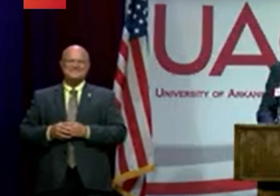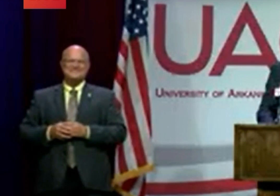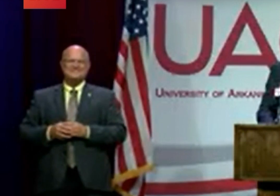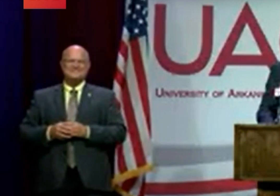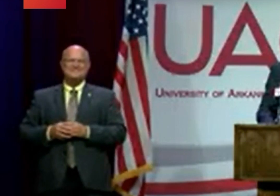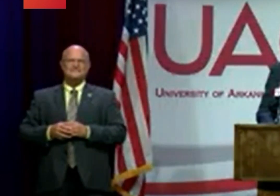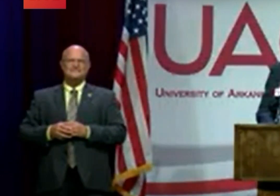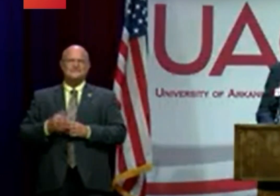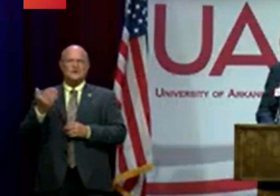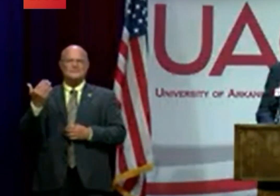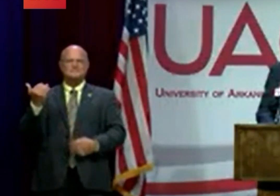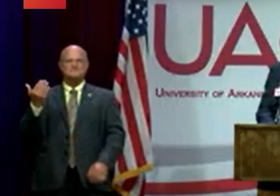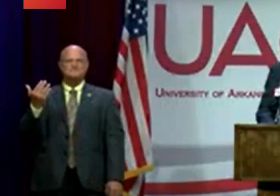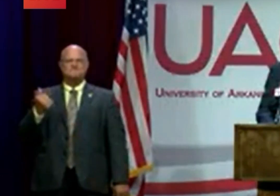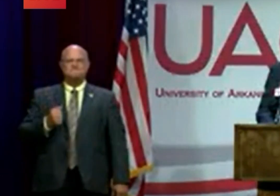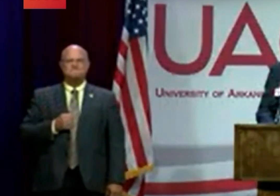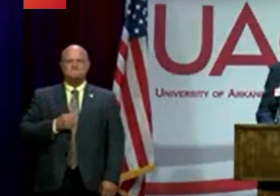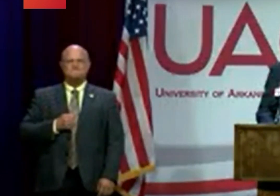Yes, go ahead.